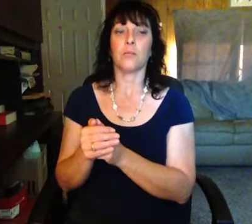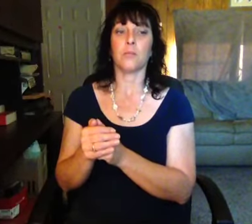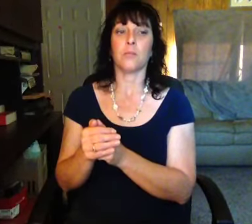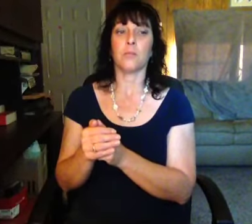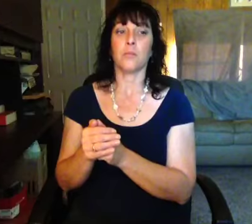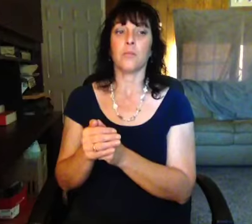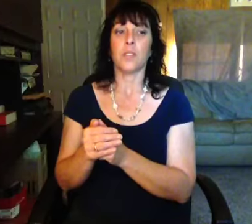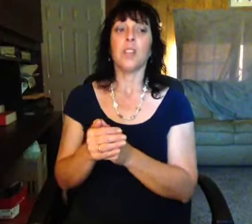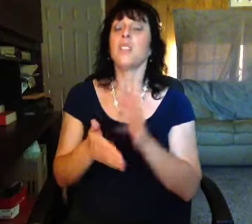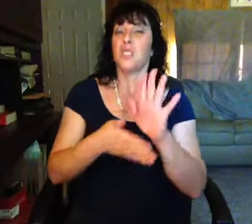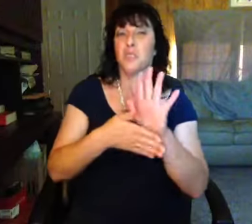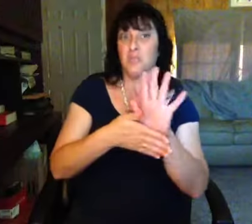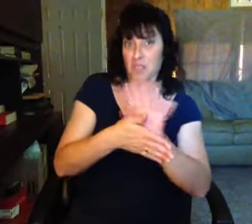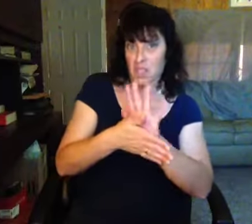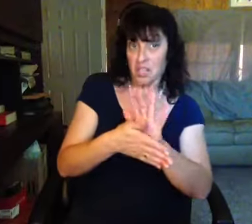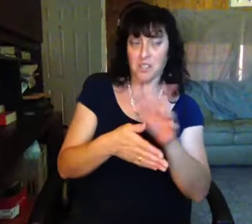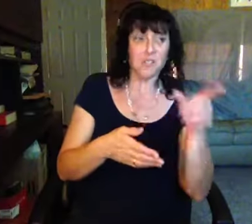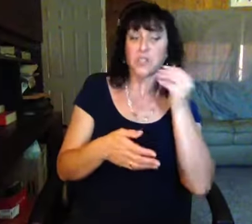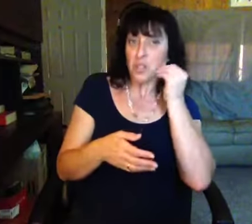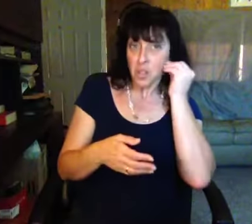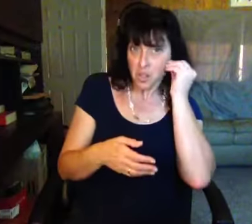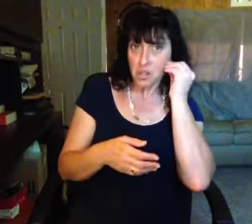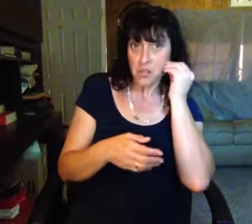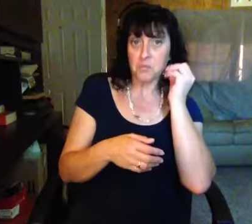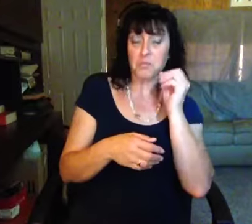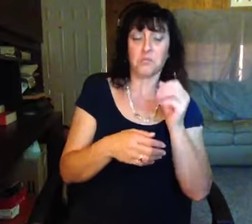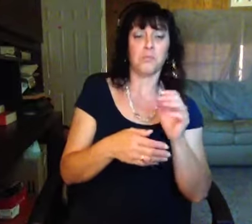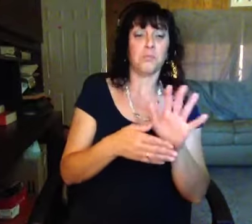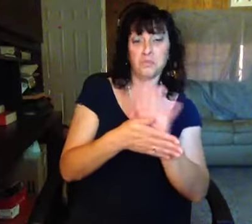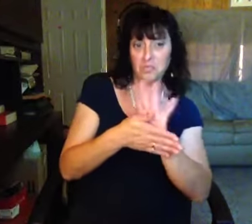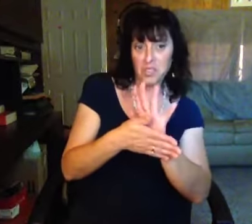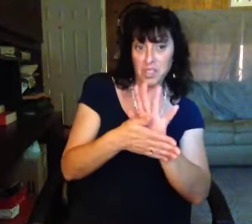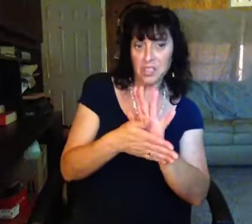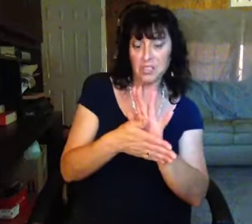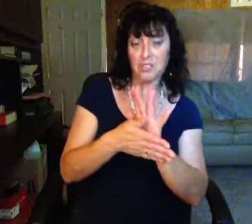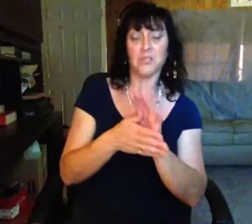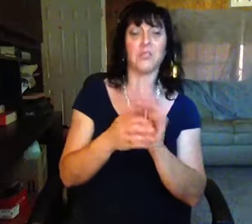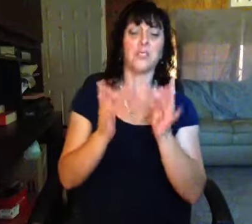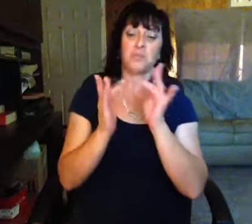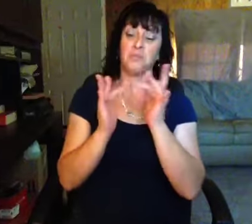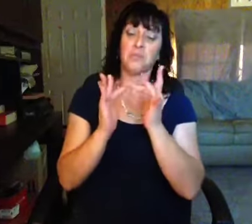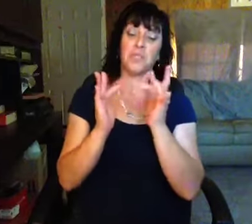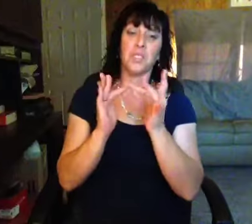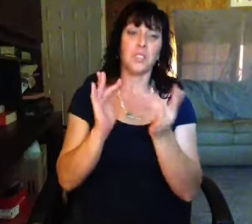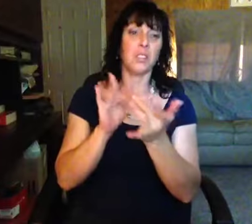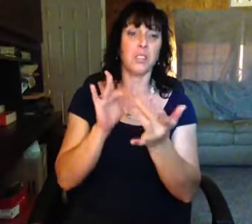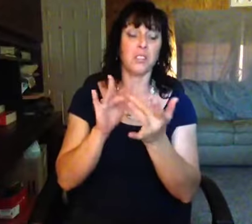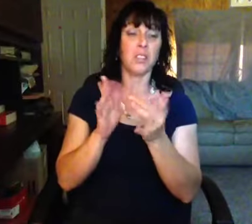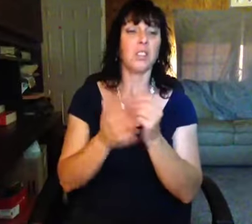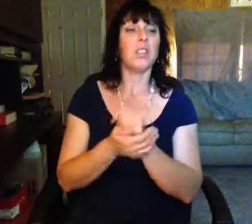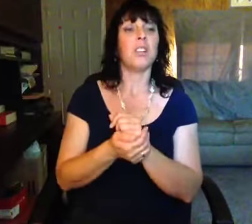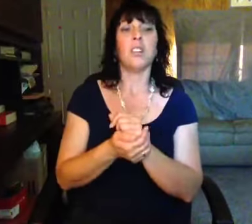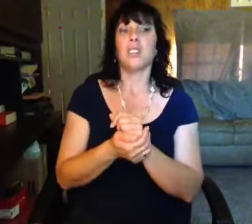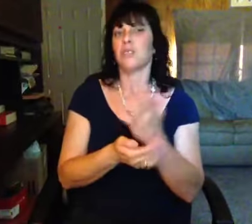short videos. They're not going to be 10, 20, 30 minutes long. They're going to be probably somewhere between 5 to 10 minutes